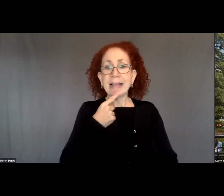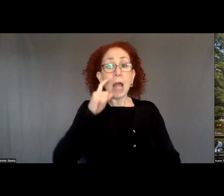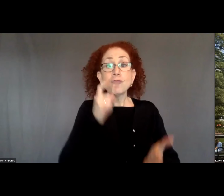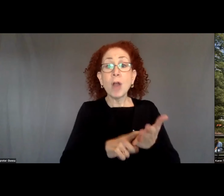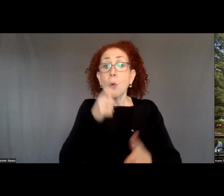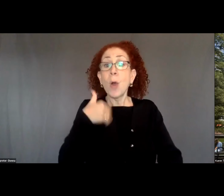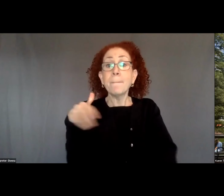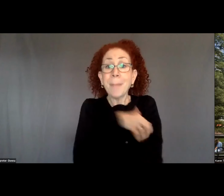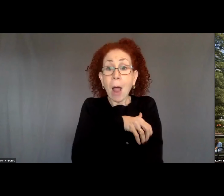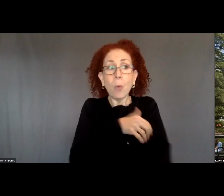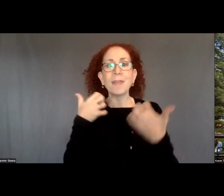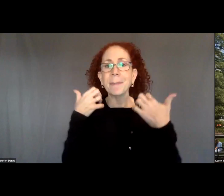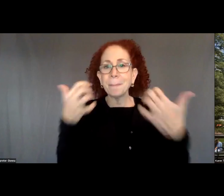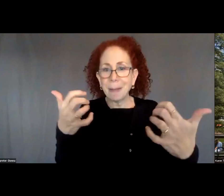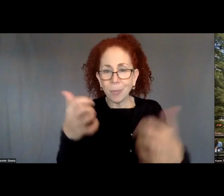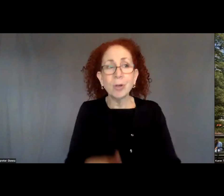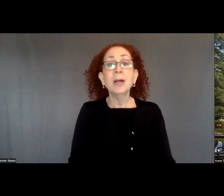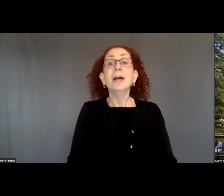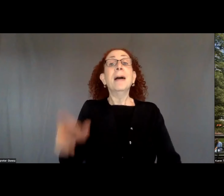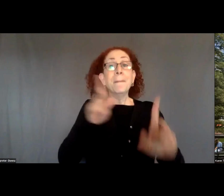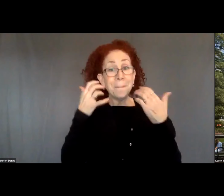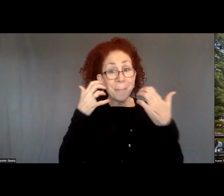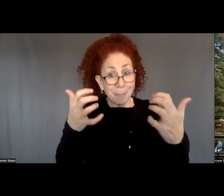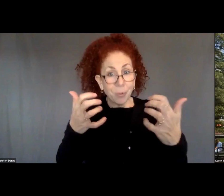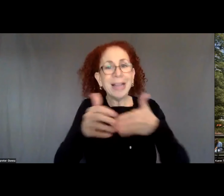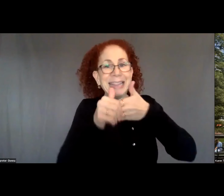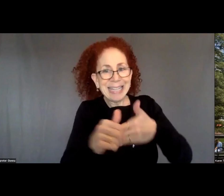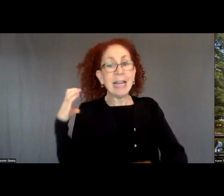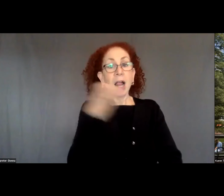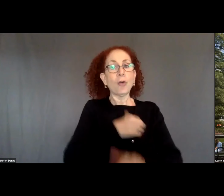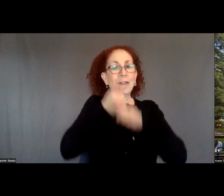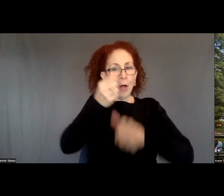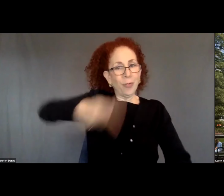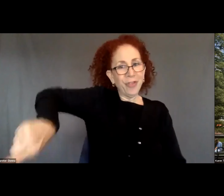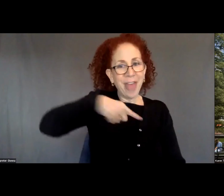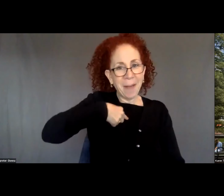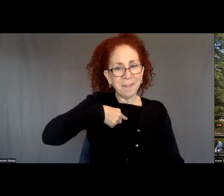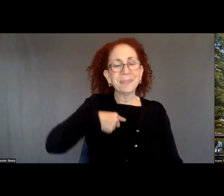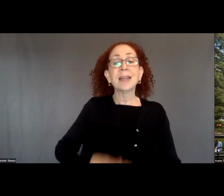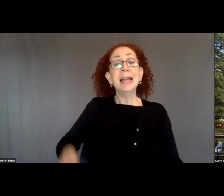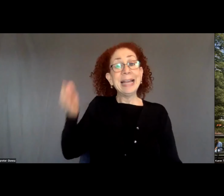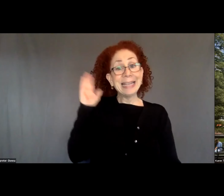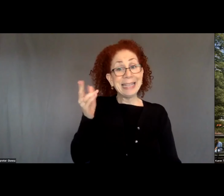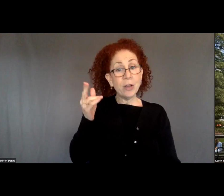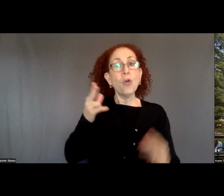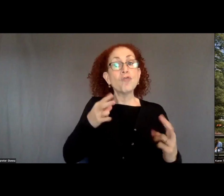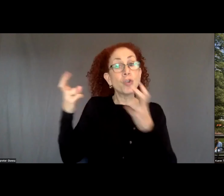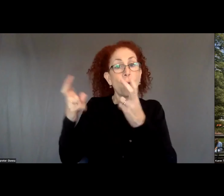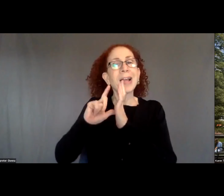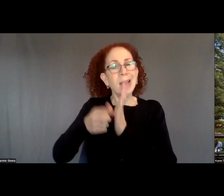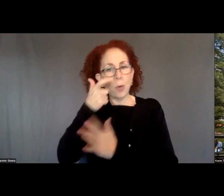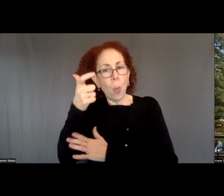people. The people lead, she said, and Congress follows. A recording of this keynote will eventually be available for those who missed